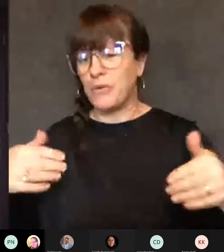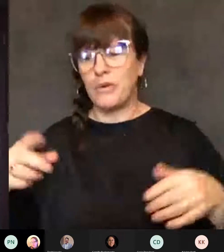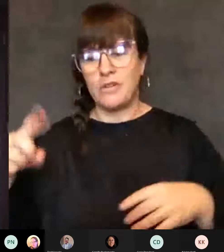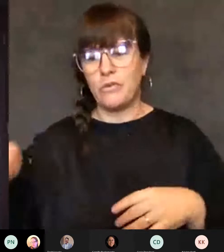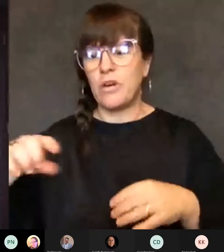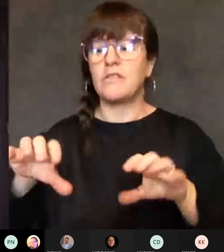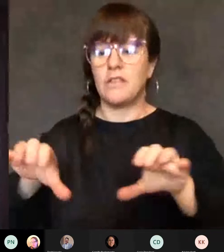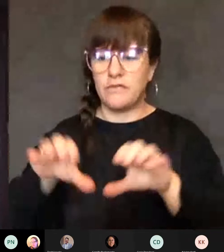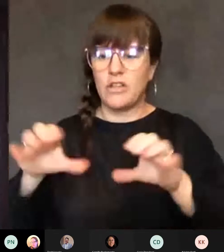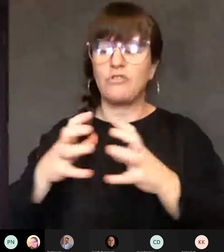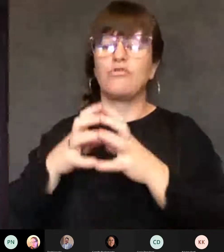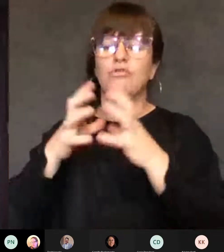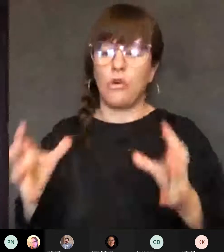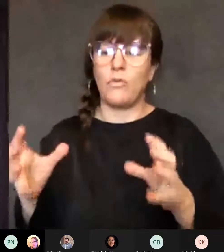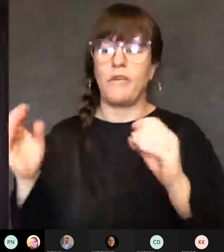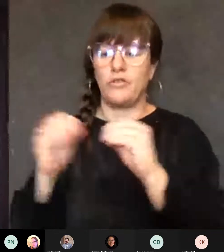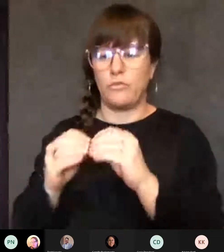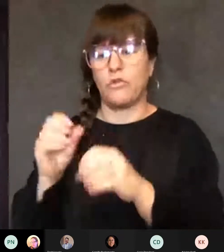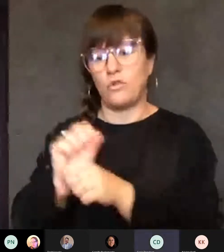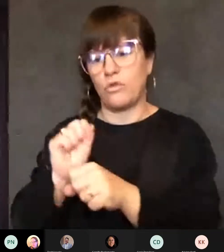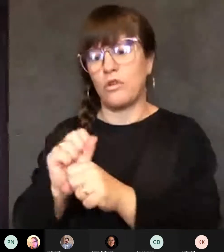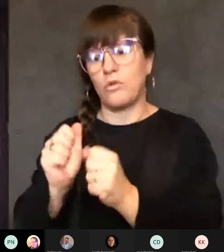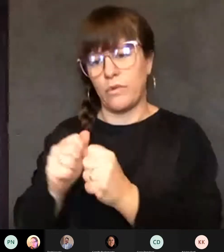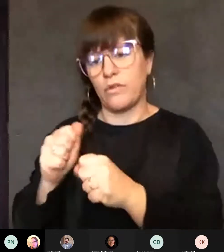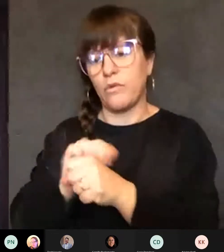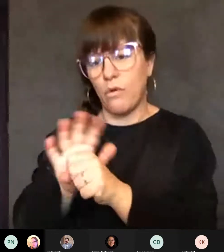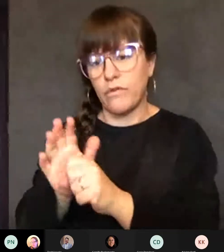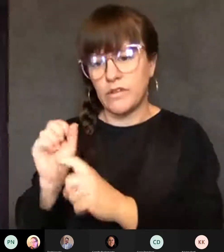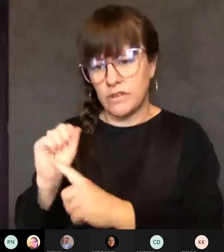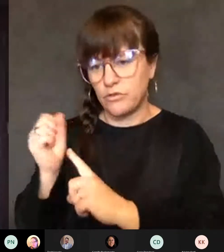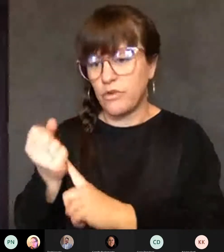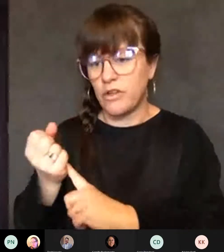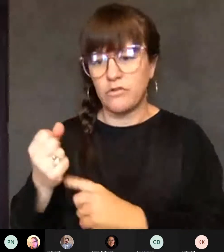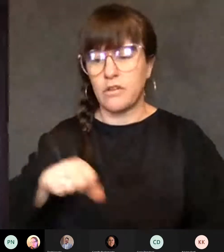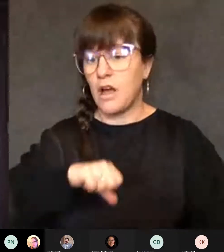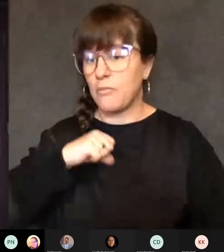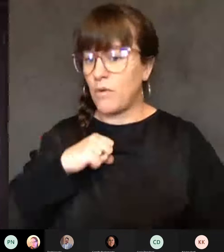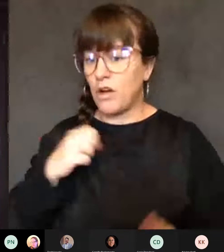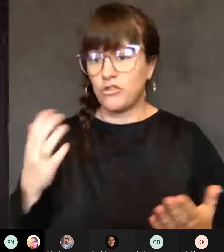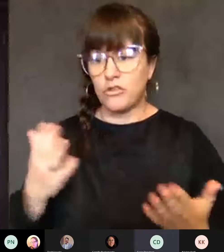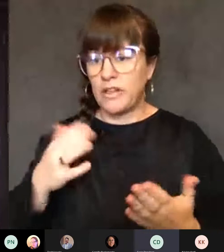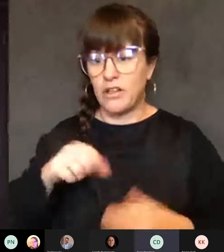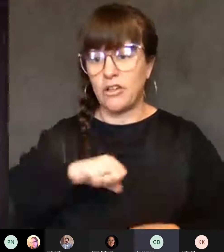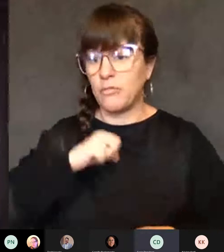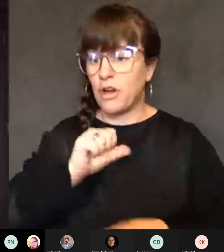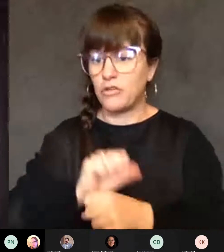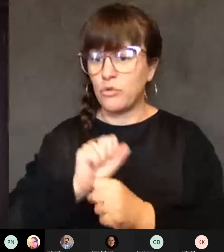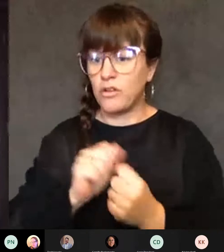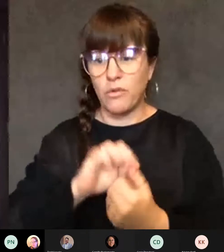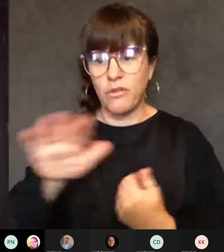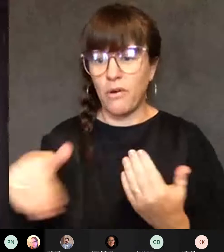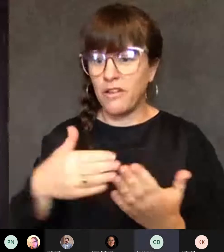this situation. And I'm proud to be here and proud to work with all of you.